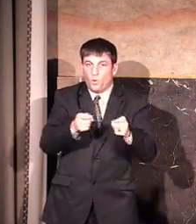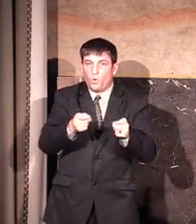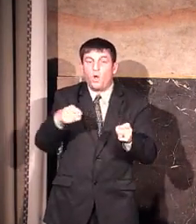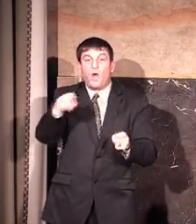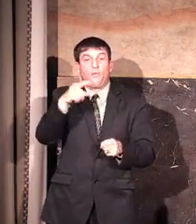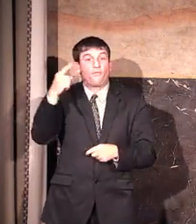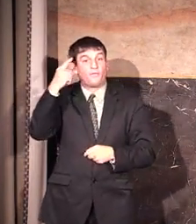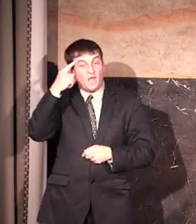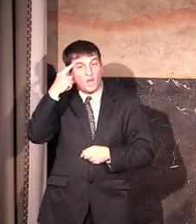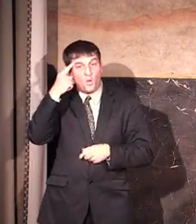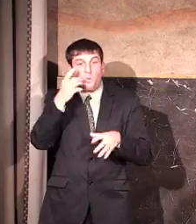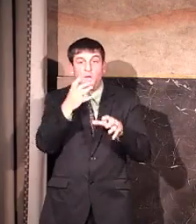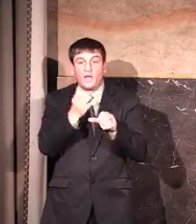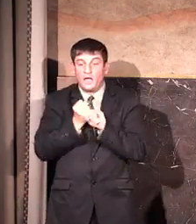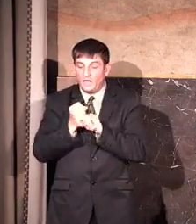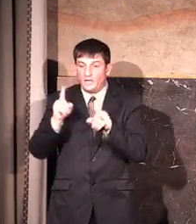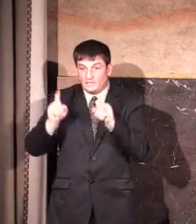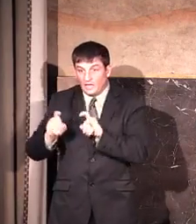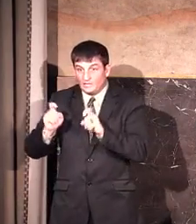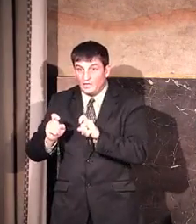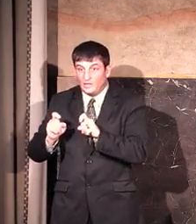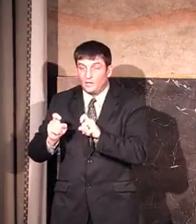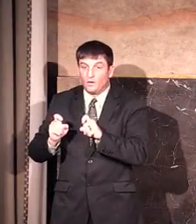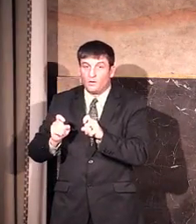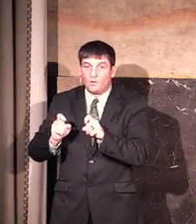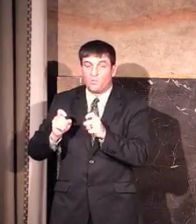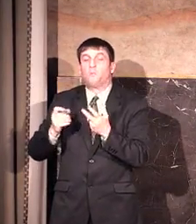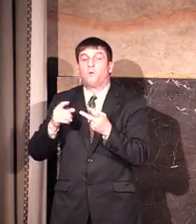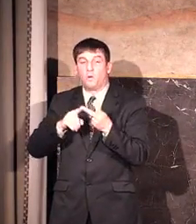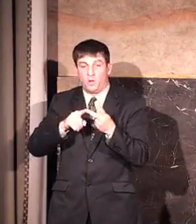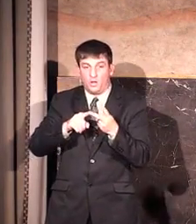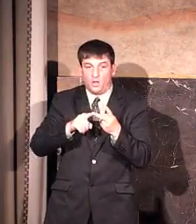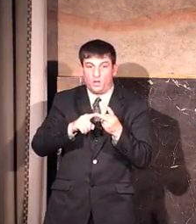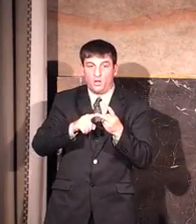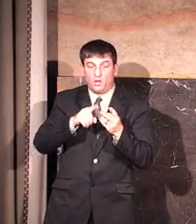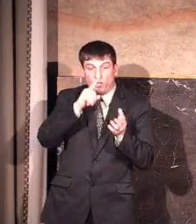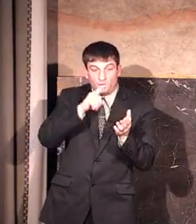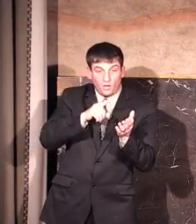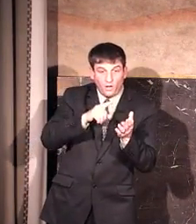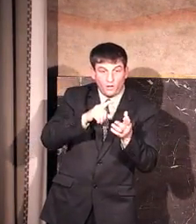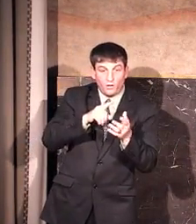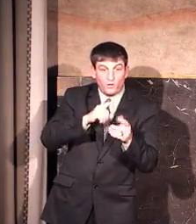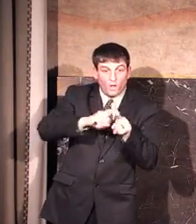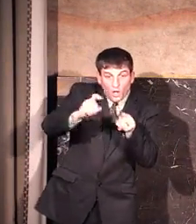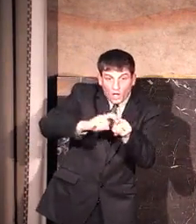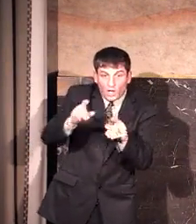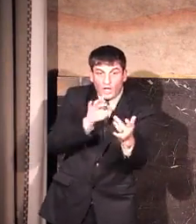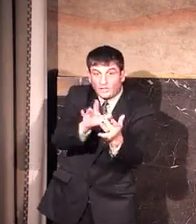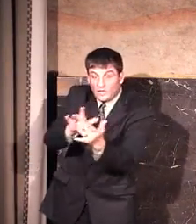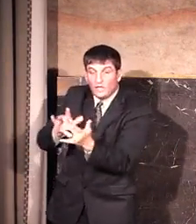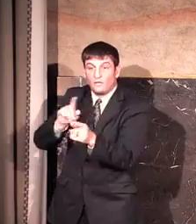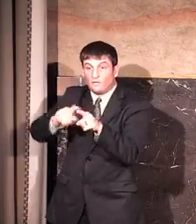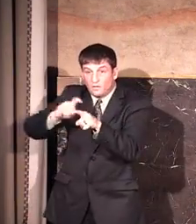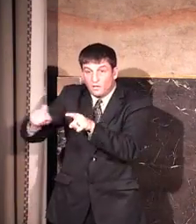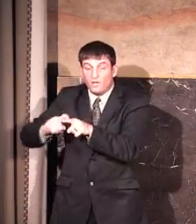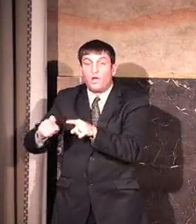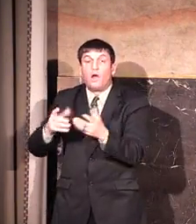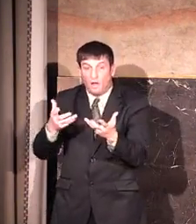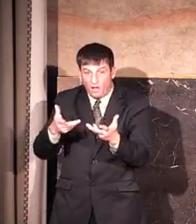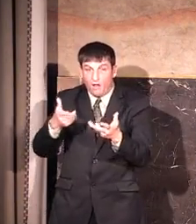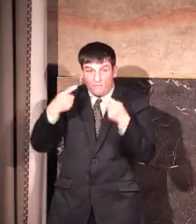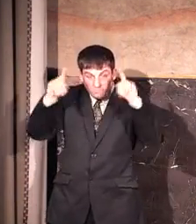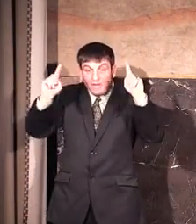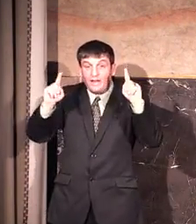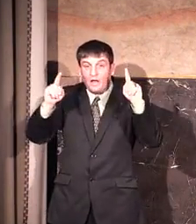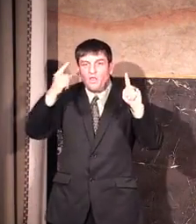get the testing where we need it to be and the contact tracing where we think we need it to be, that means that everybody else can go back to doing whatever it is that